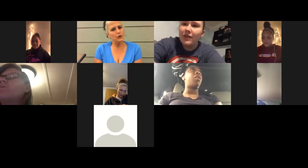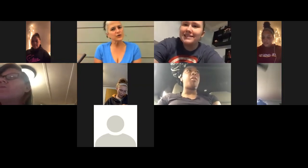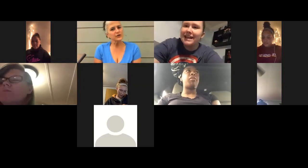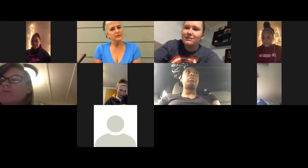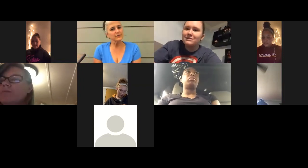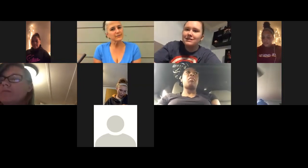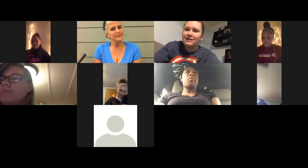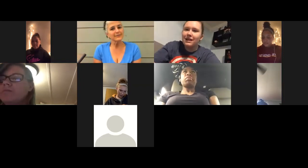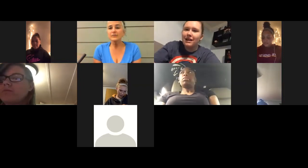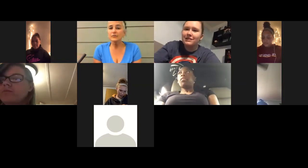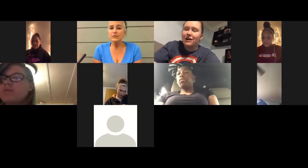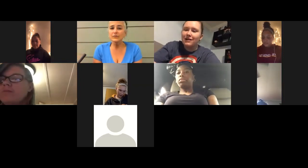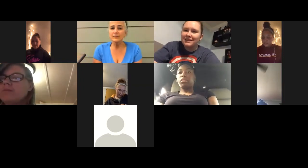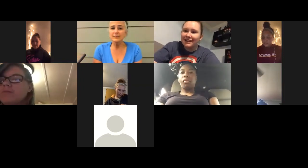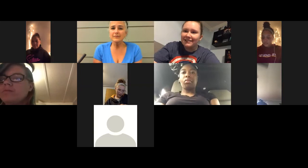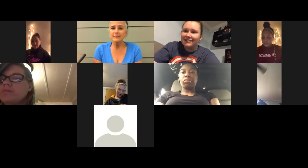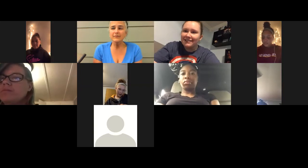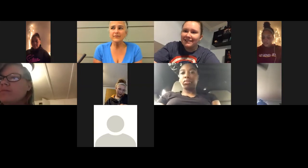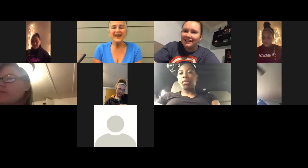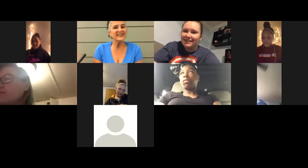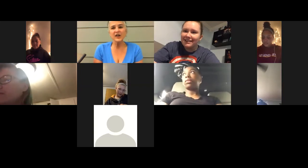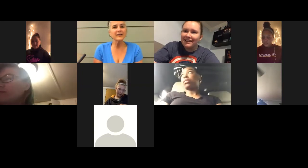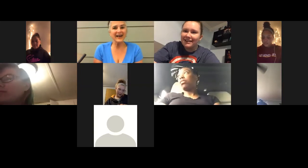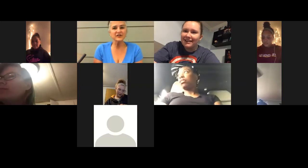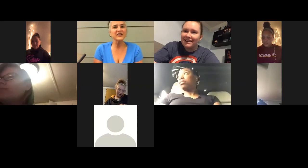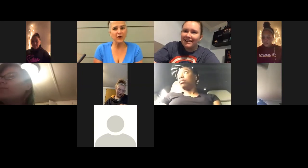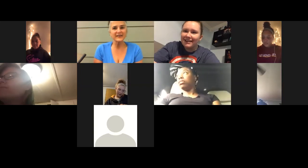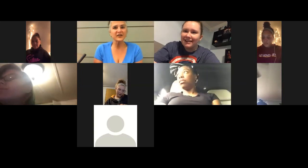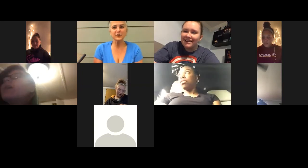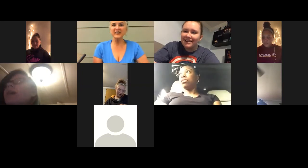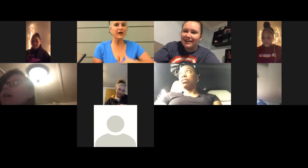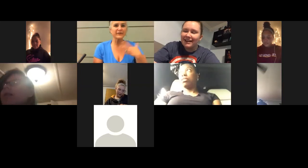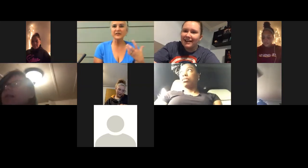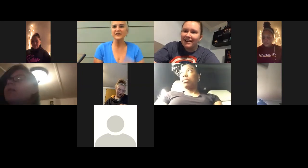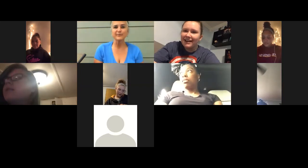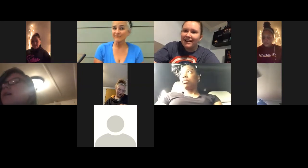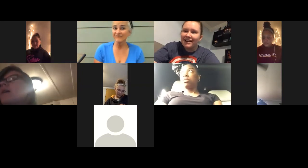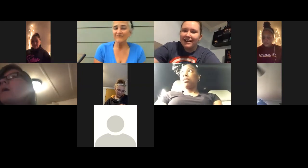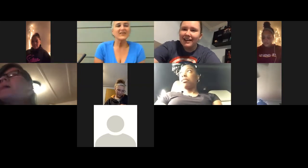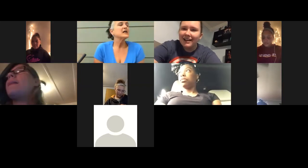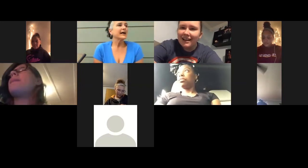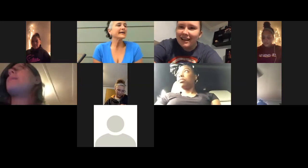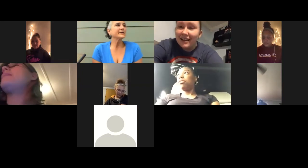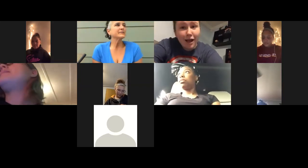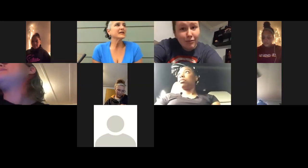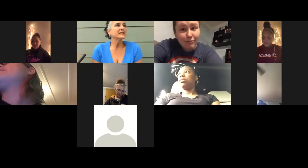Suppose. That sounds exhausting. It's actually cathartic because you get it all out of your system.